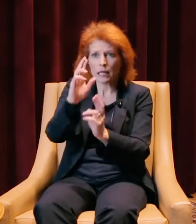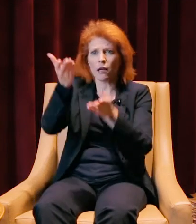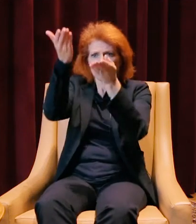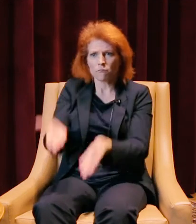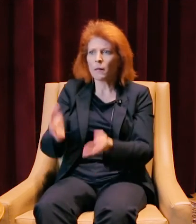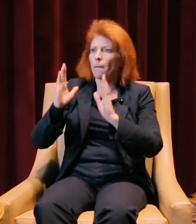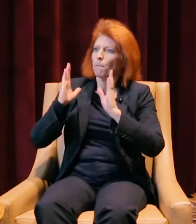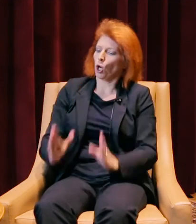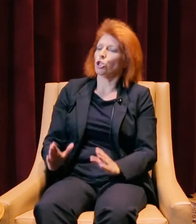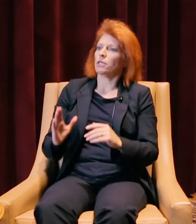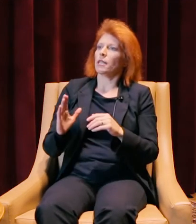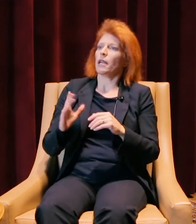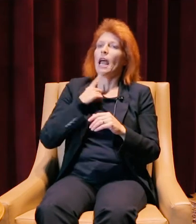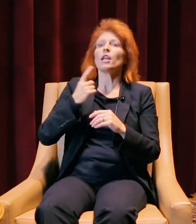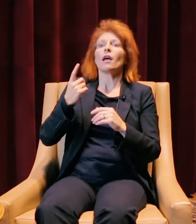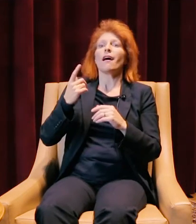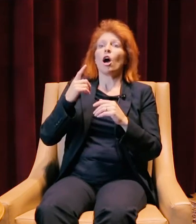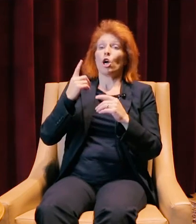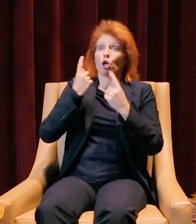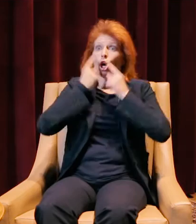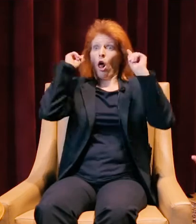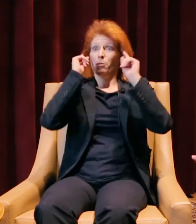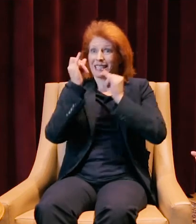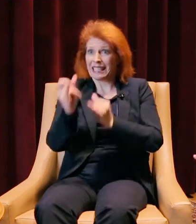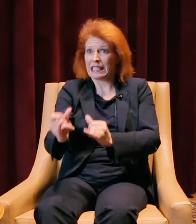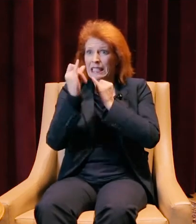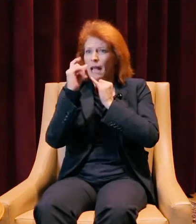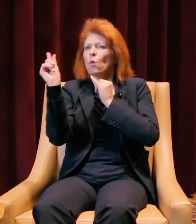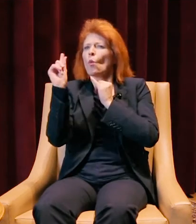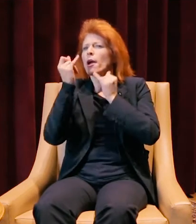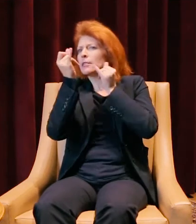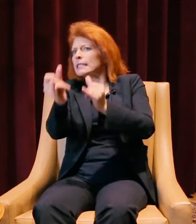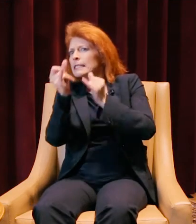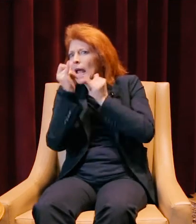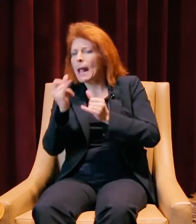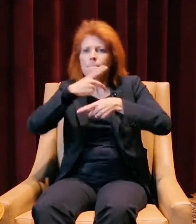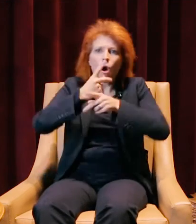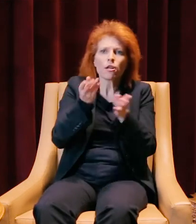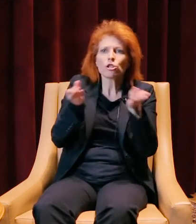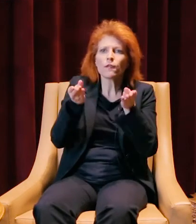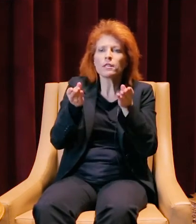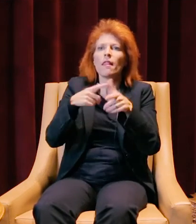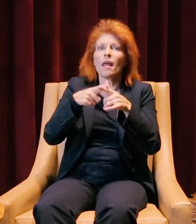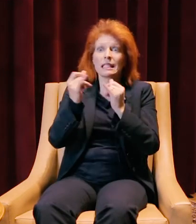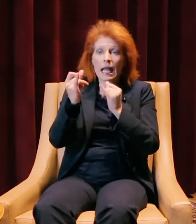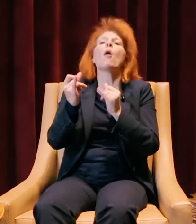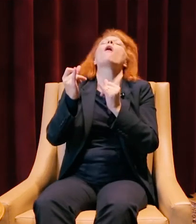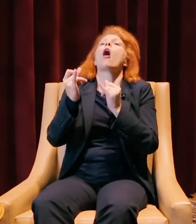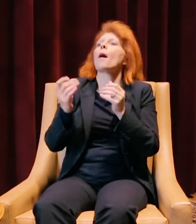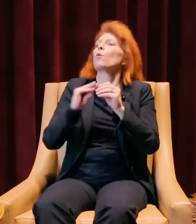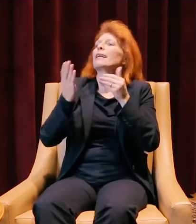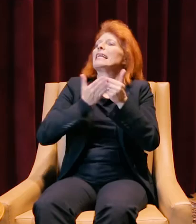beings and find a commonality in what you're trying to accomplish between your companies and products and services, it becomes much